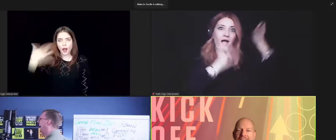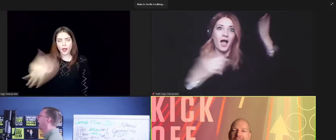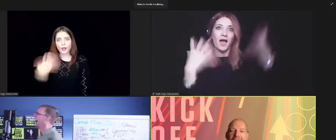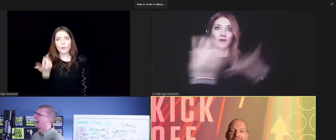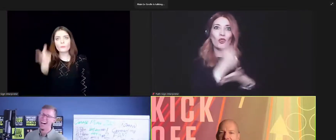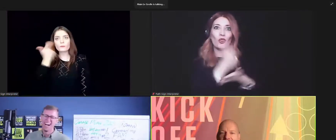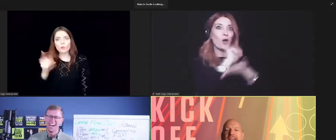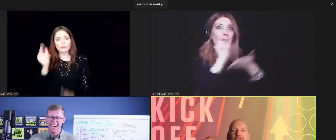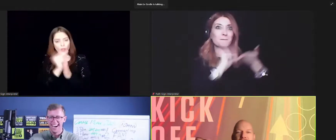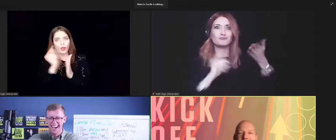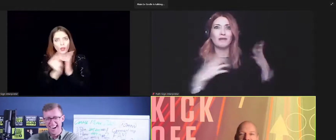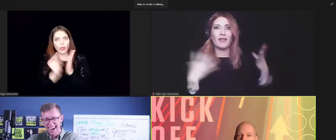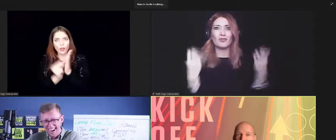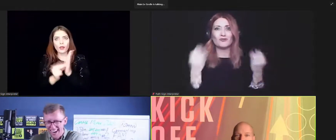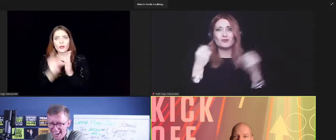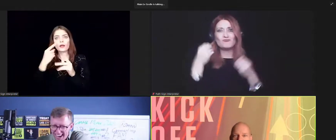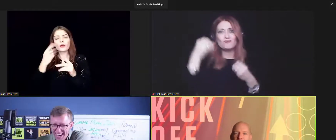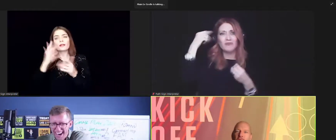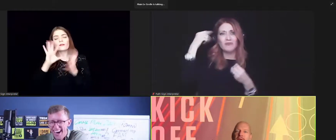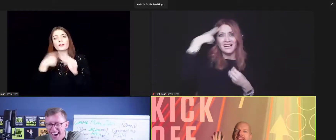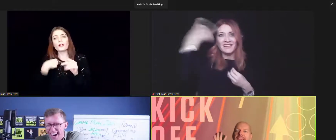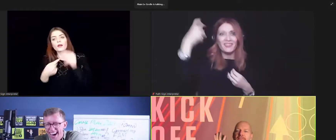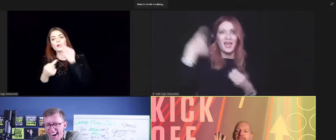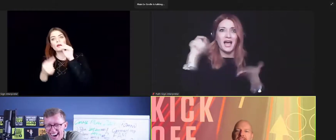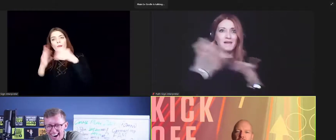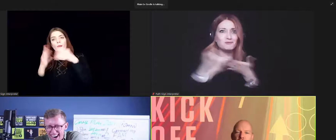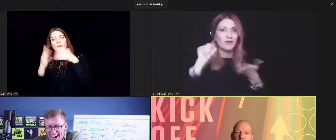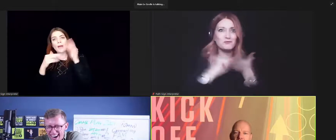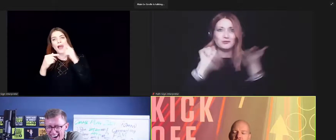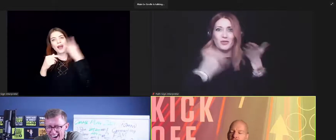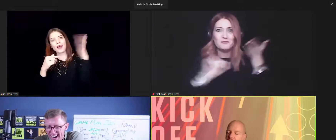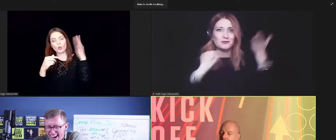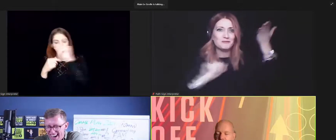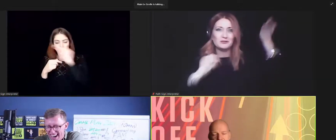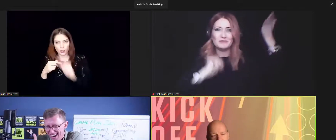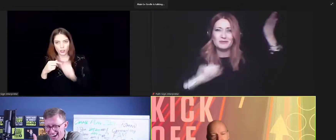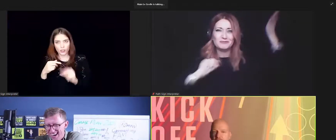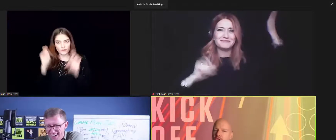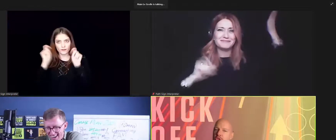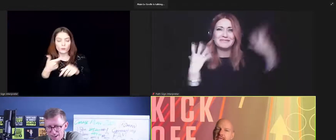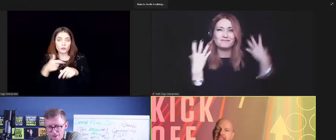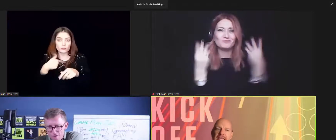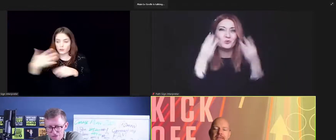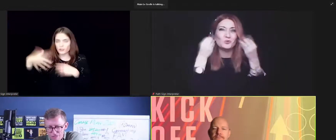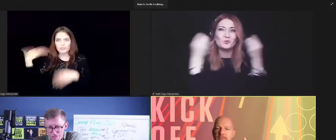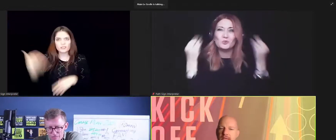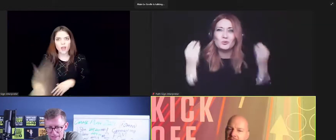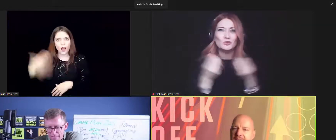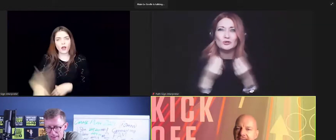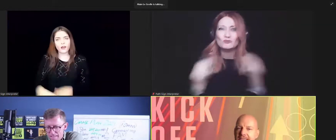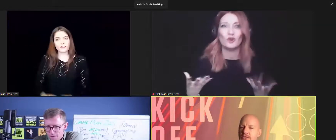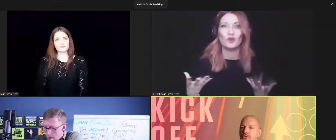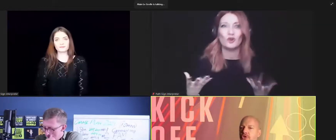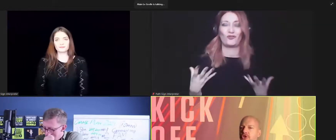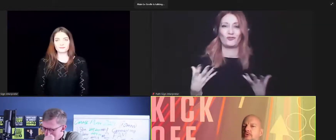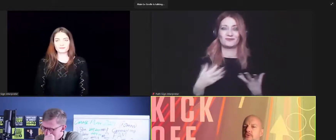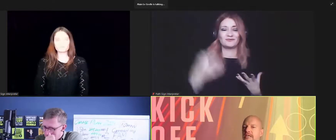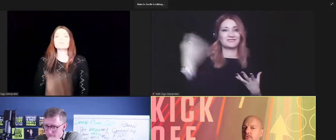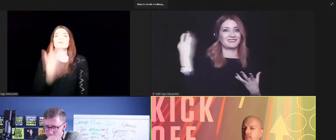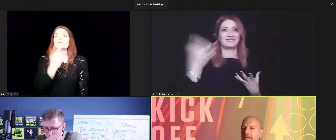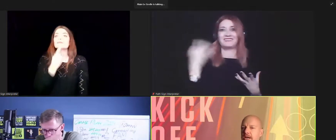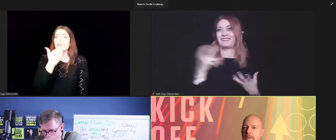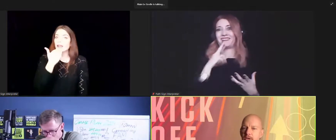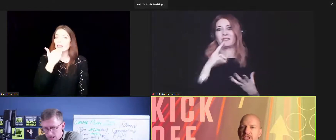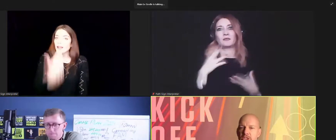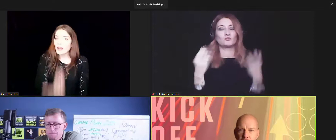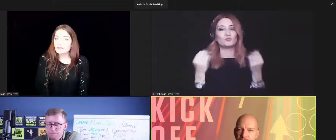can read that anymore. But hey, thank you so much. This was just crazy. And guys, to show you that